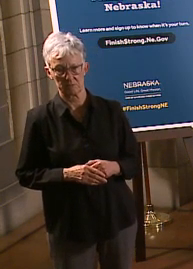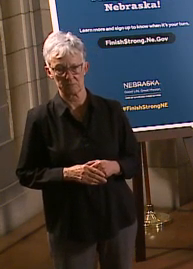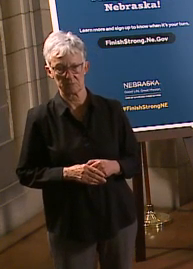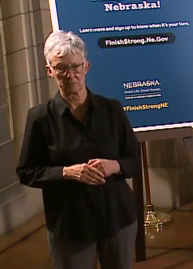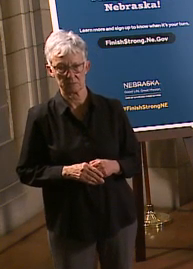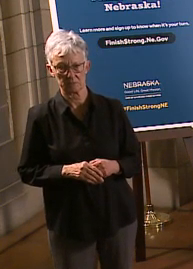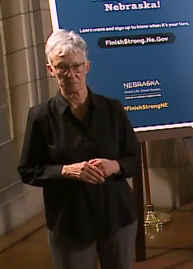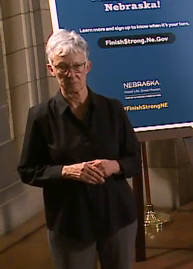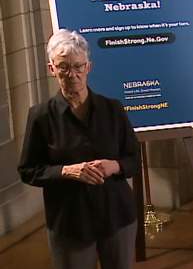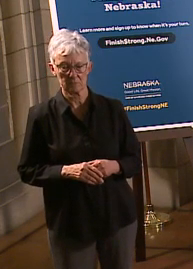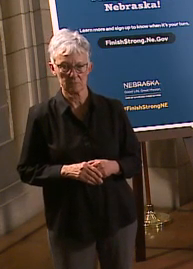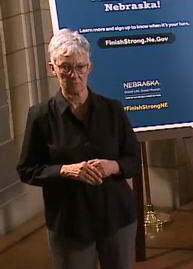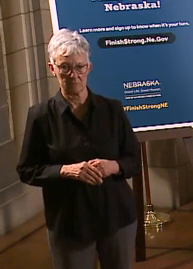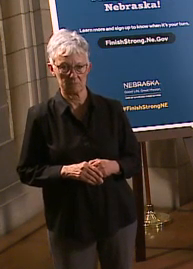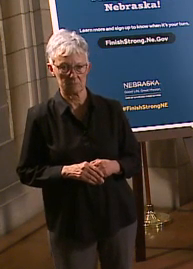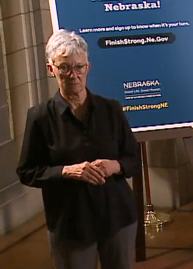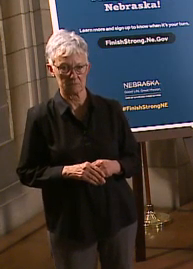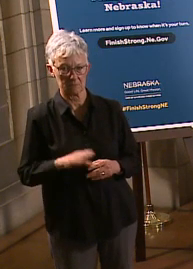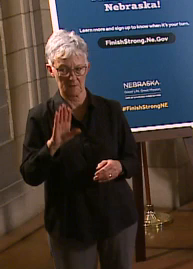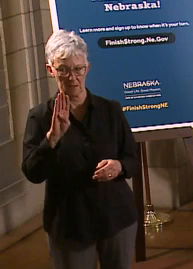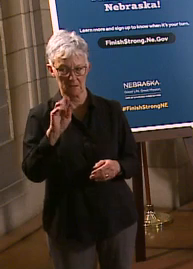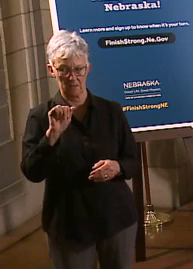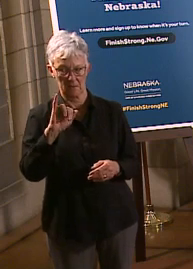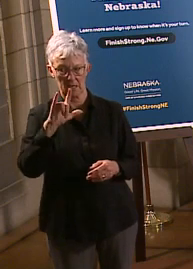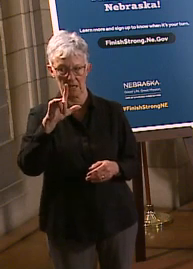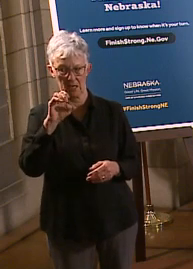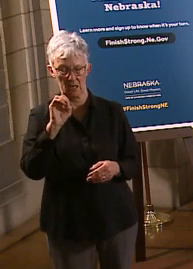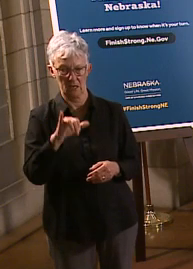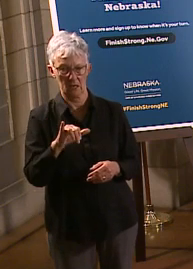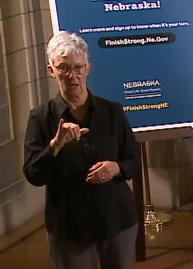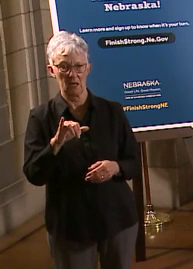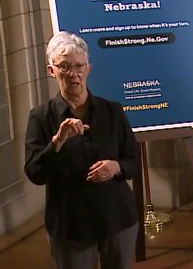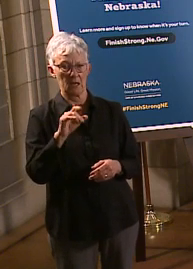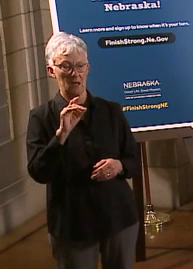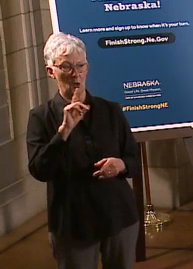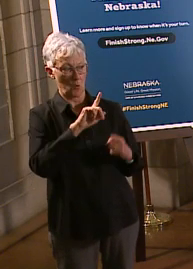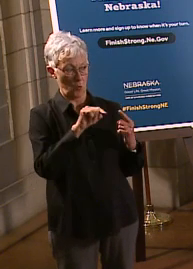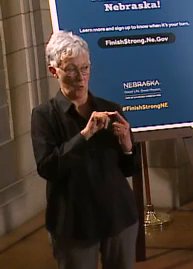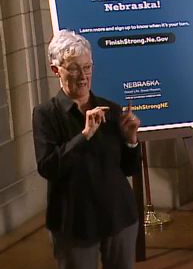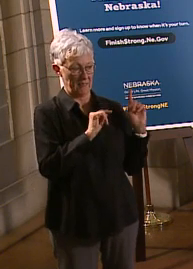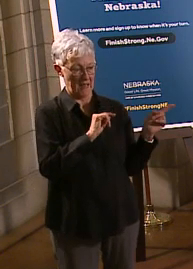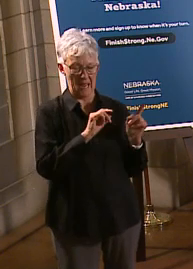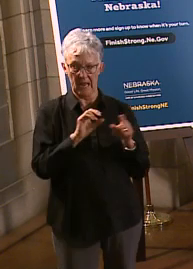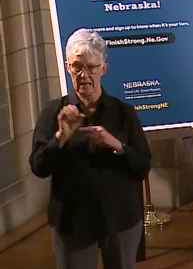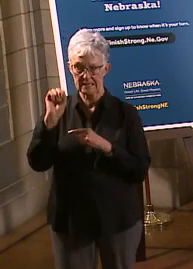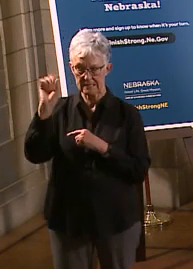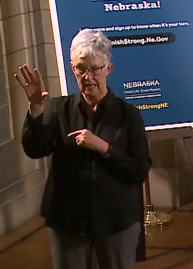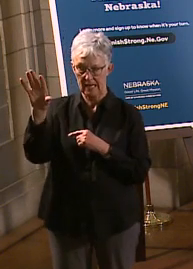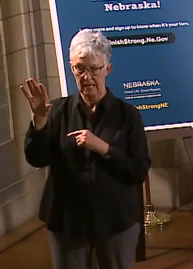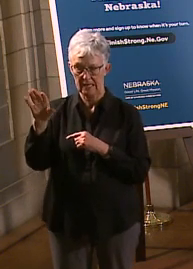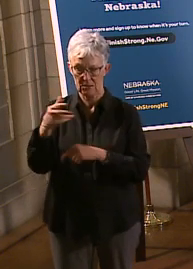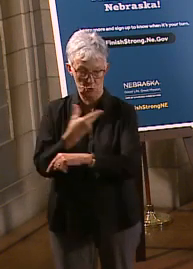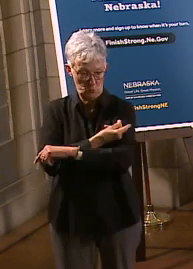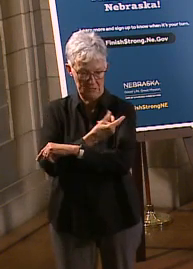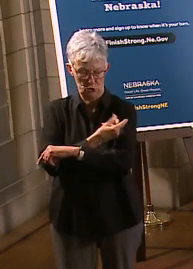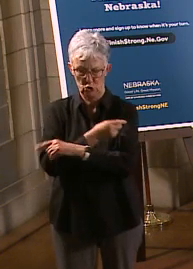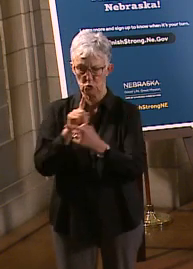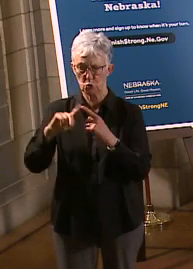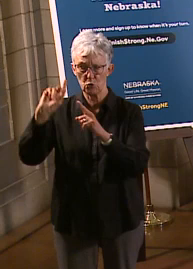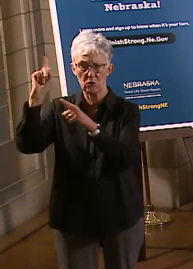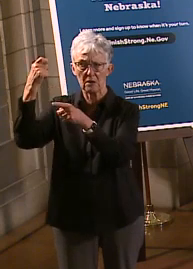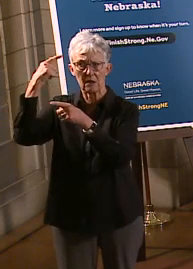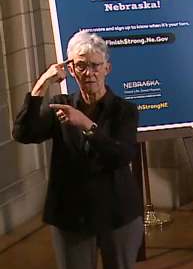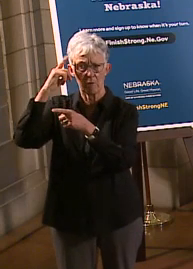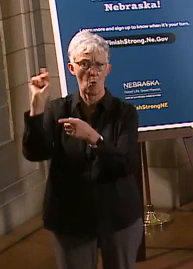last question on this topic is, when they send the syringes to the government, where do they go? So Bailey's last question is, when you send the syringes to the government, where do they